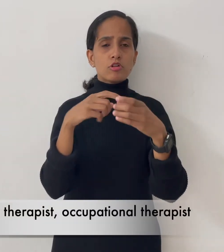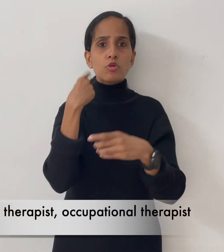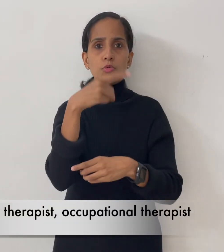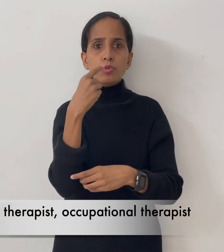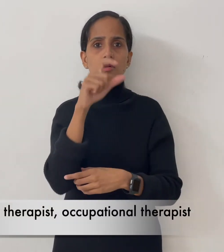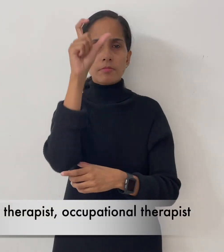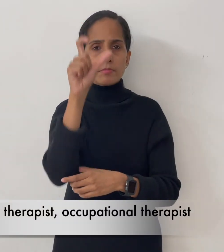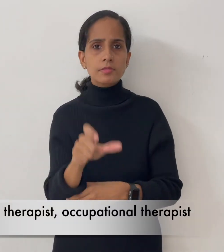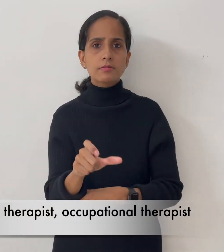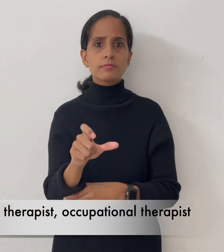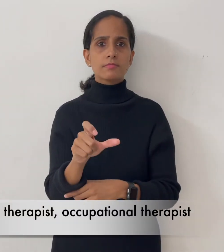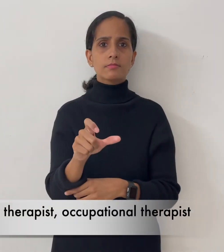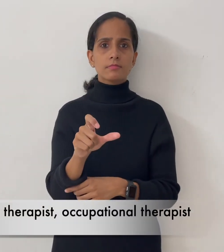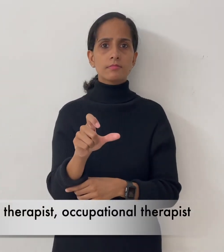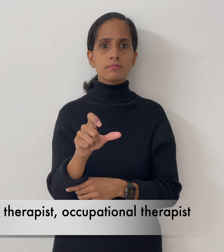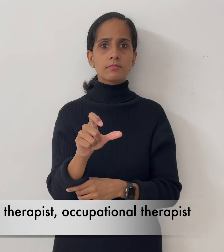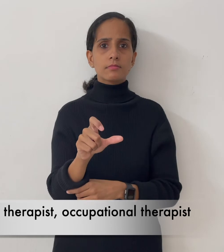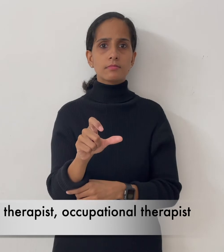such as speech therapists,